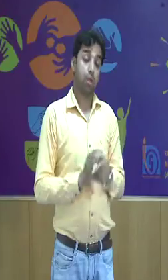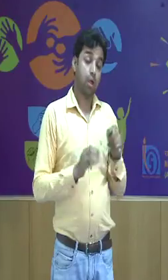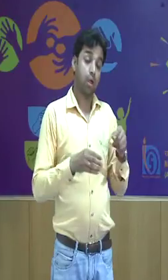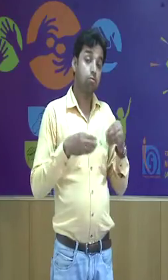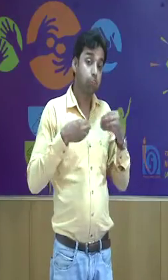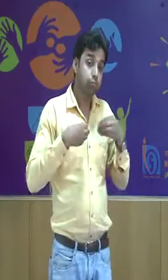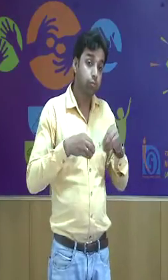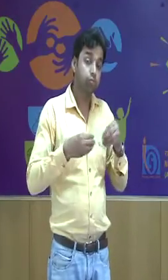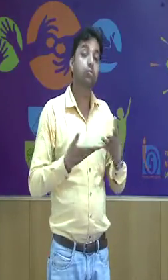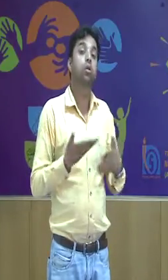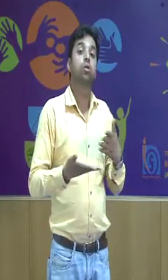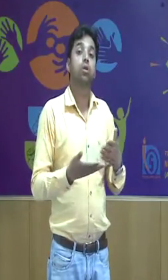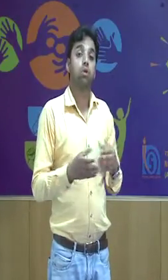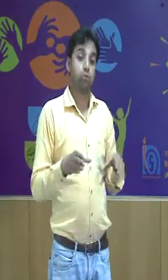gives social security to them,